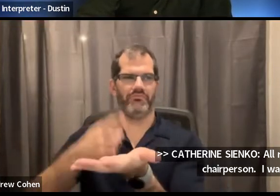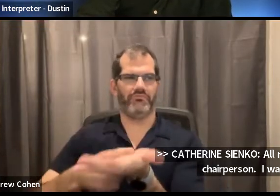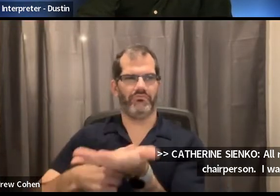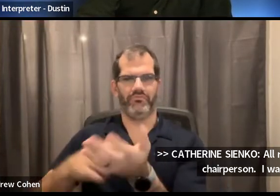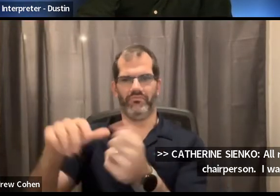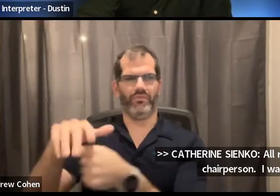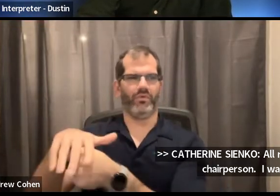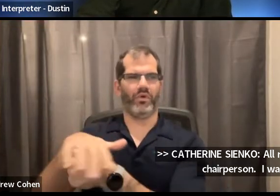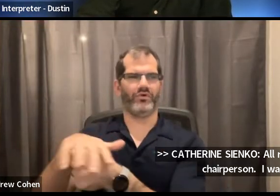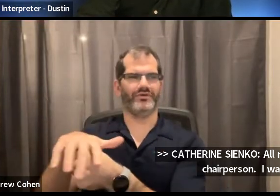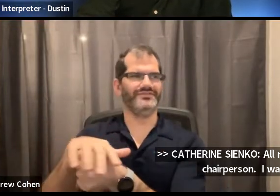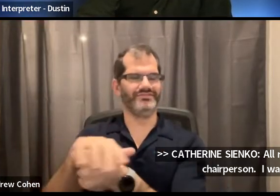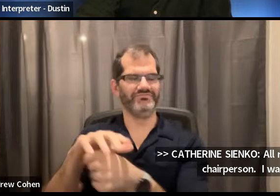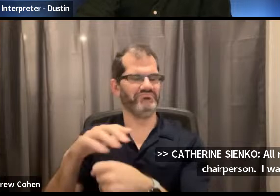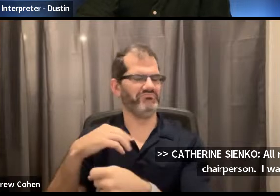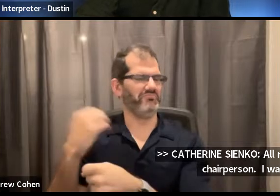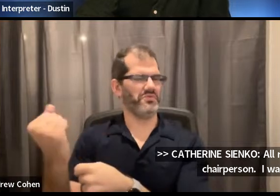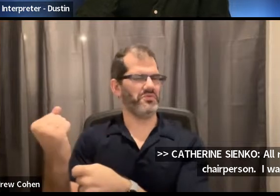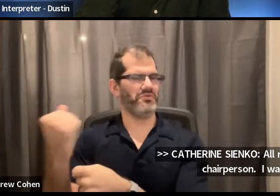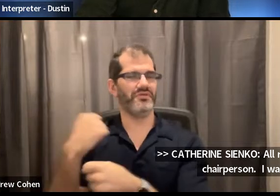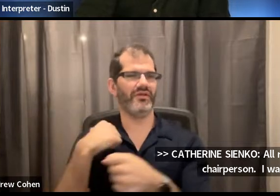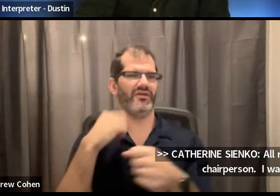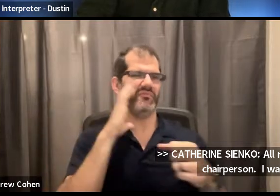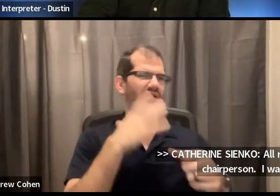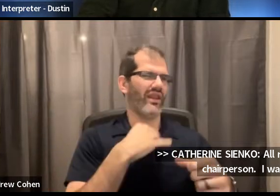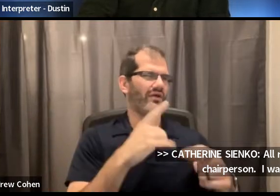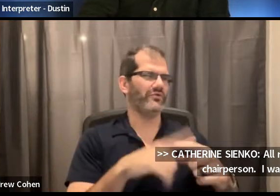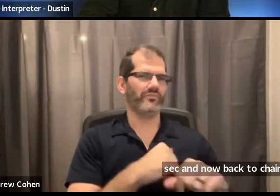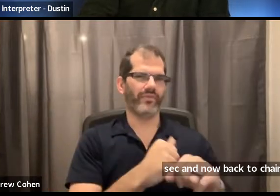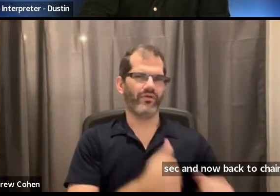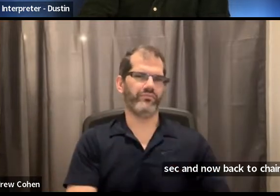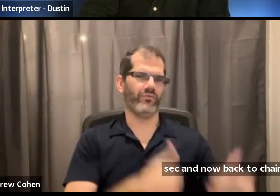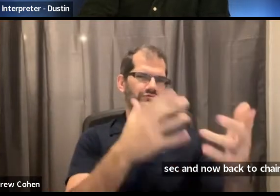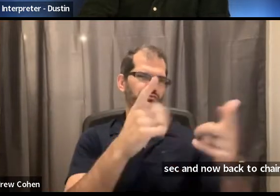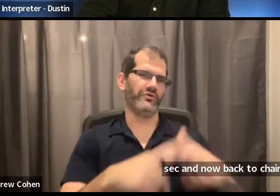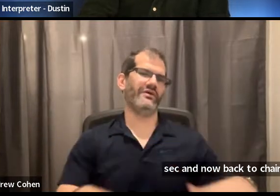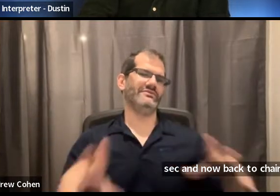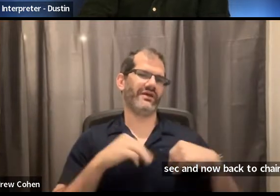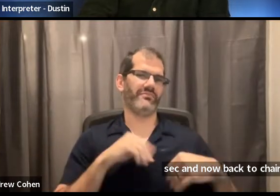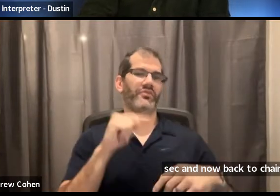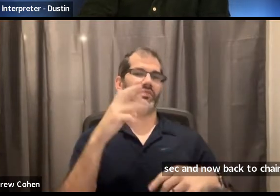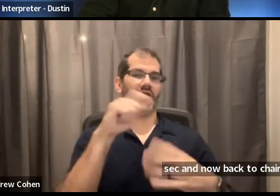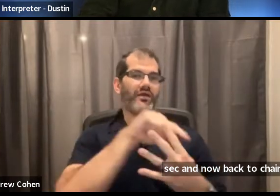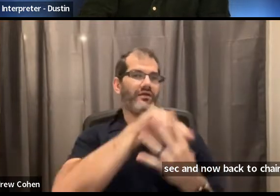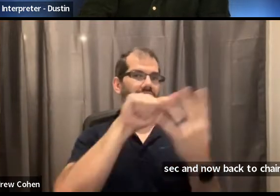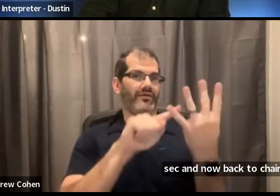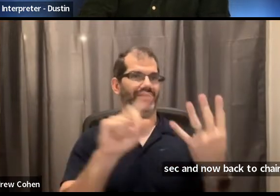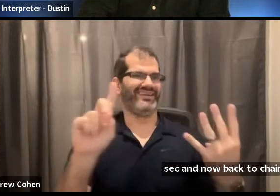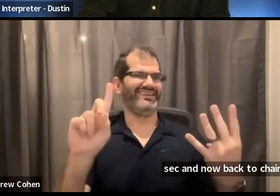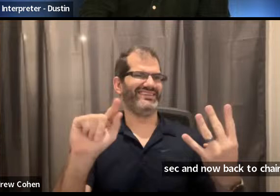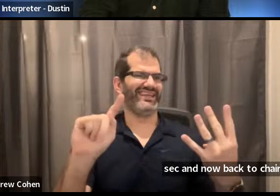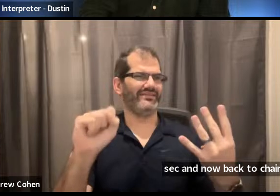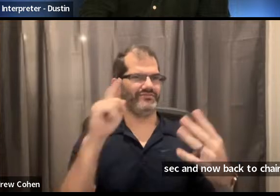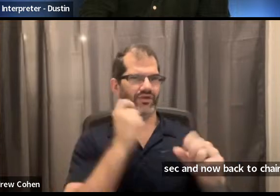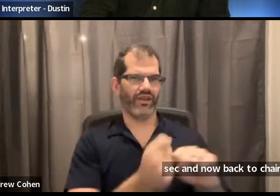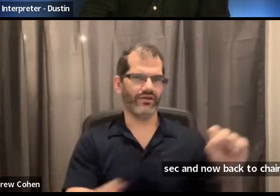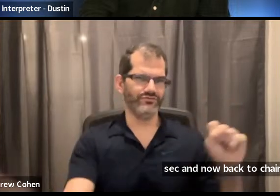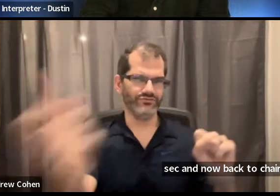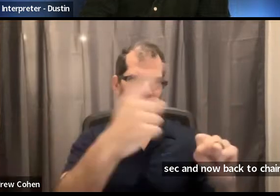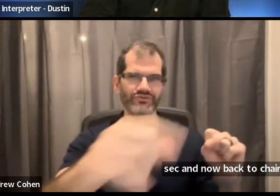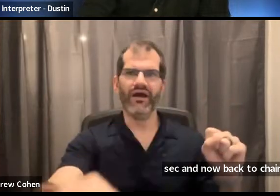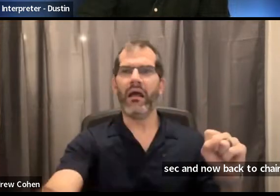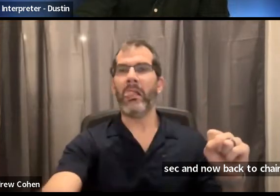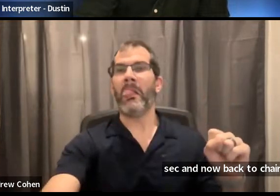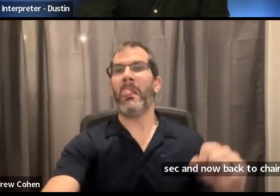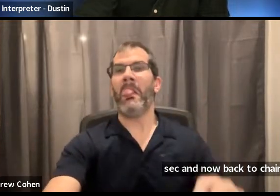Commissioner Cohen here. Not necessarily pertaining to a location, but I would like to make a proposal to accept